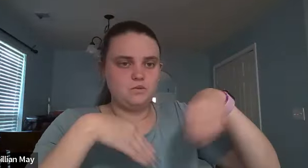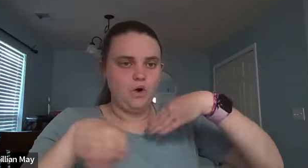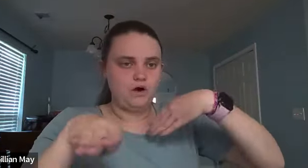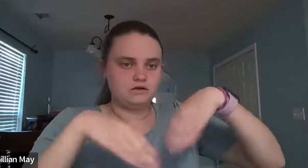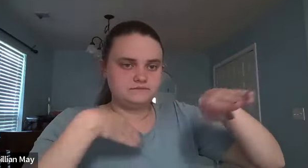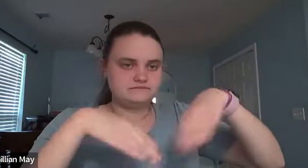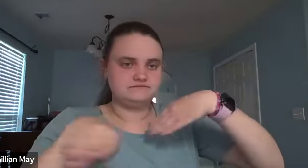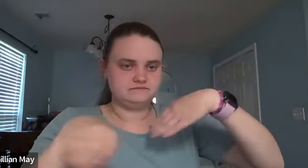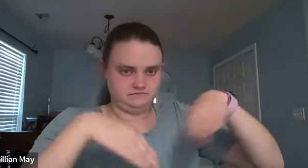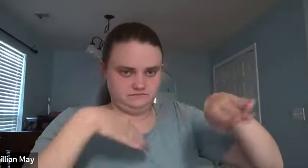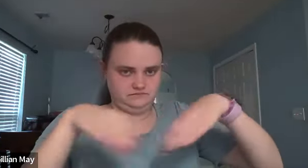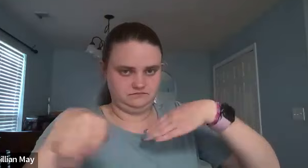walk.